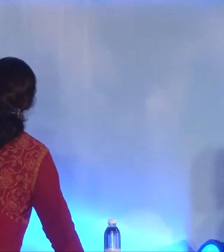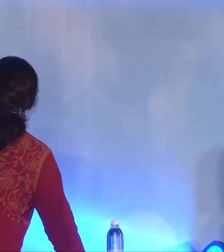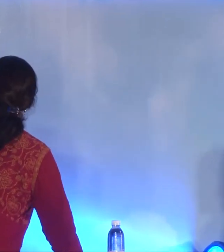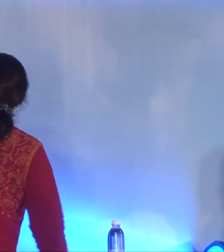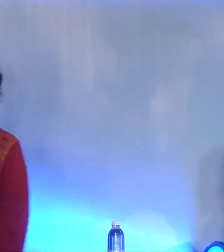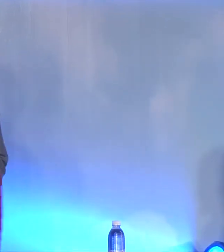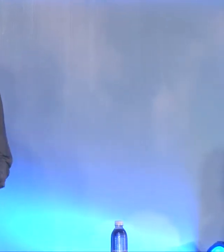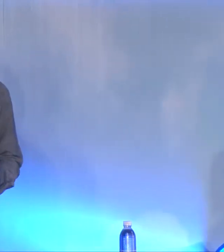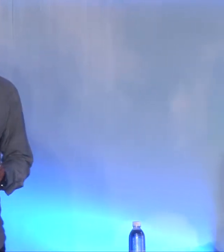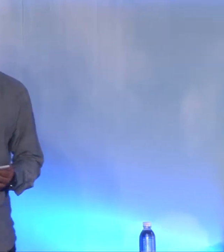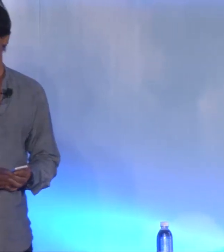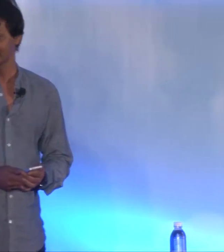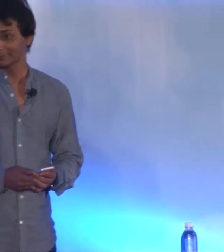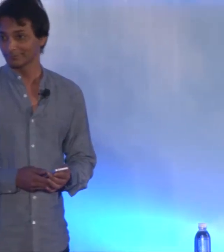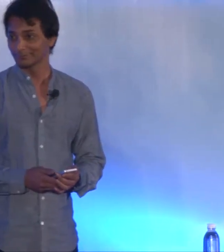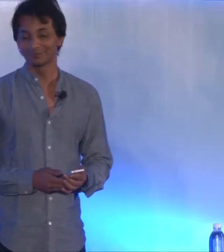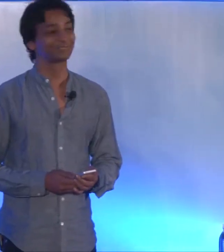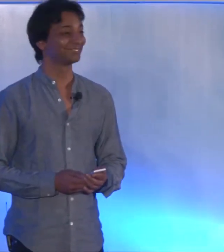Perfect.